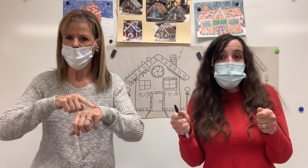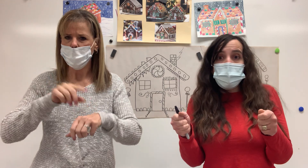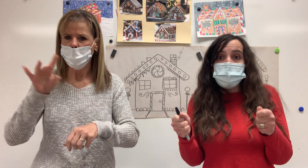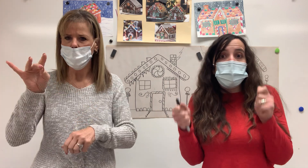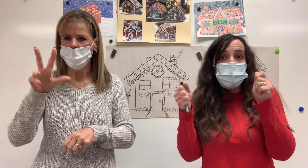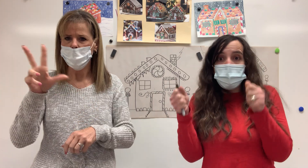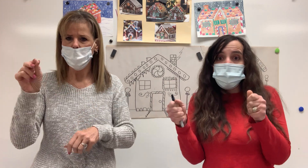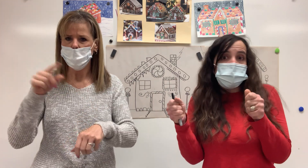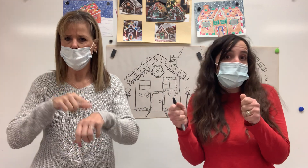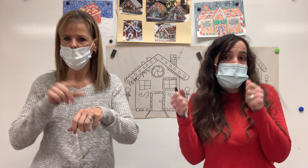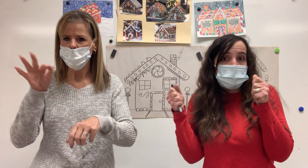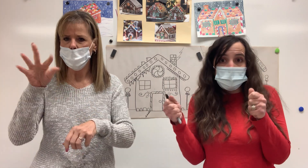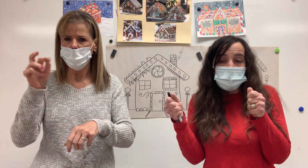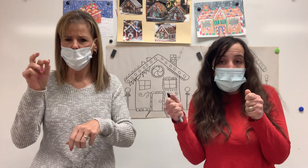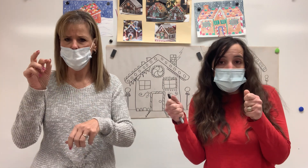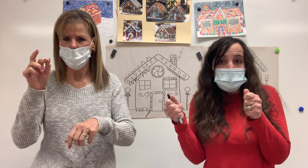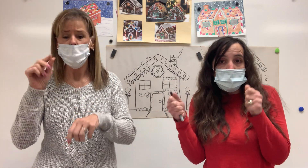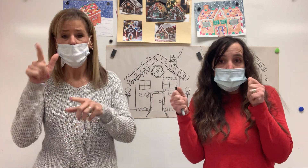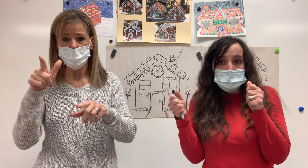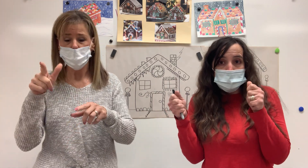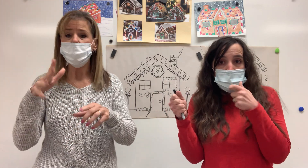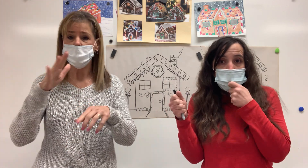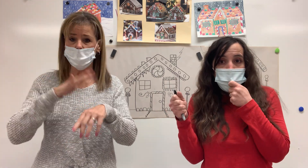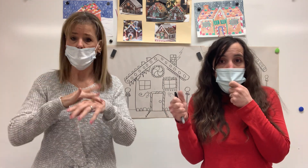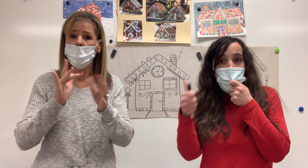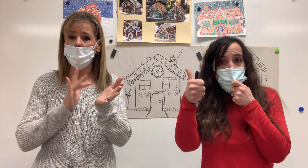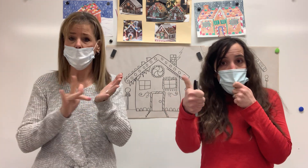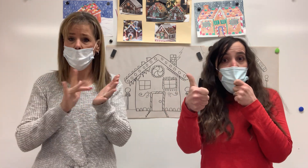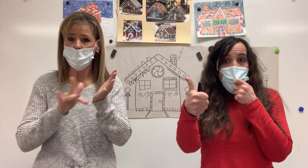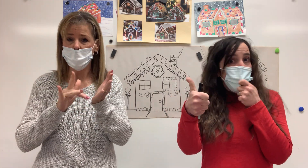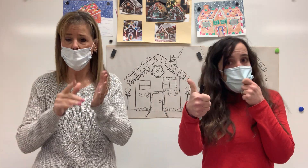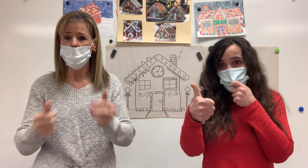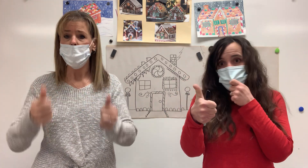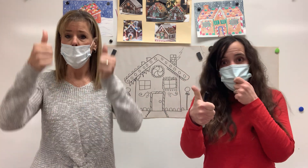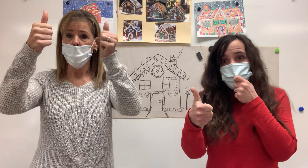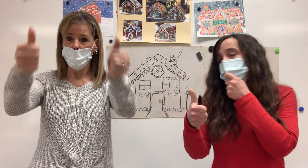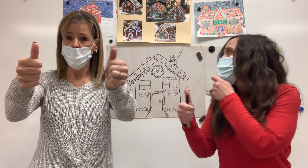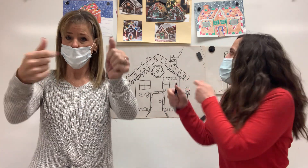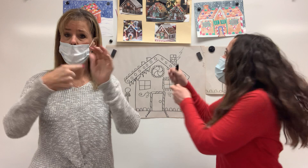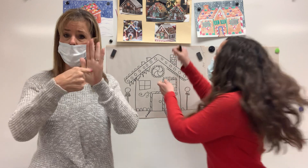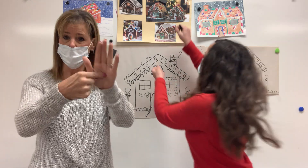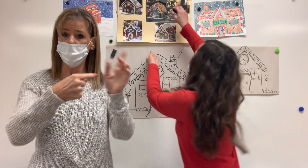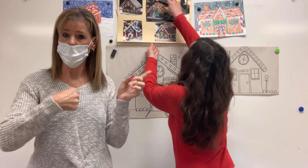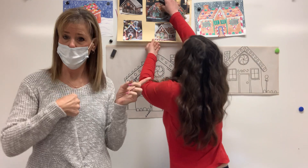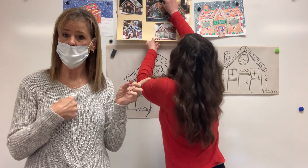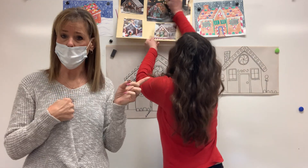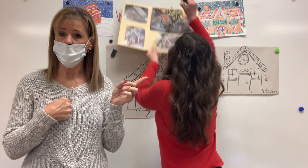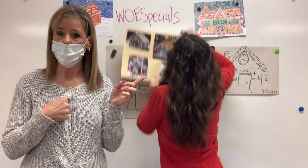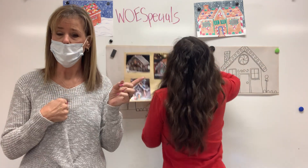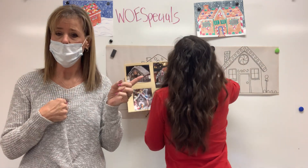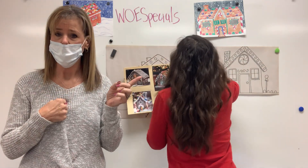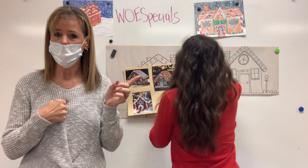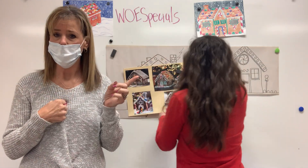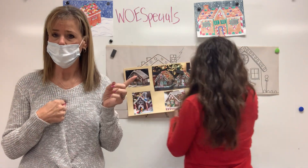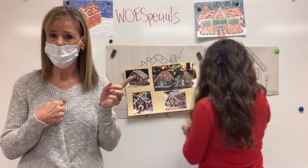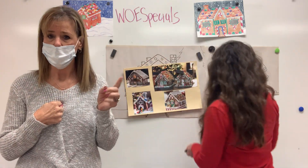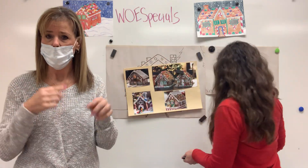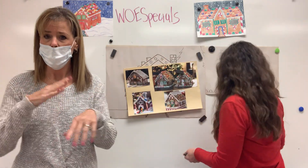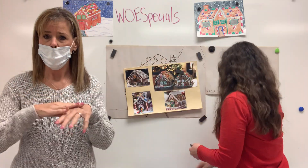on there and hold it up and say, here you go, Miss Adams, this is my gingerbread house, and that works for me, okay? Remember, I'm on Google Meets. Oops,